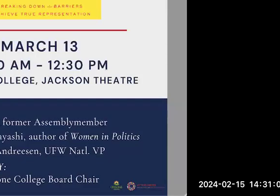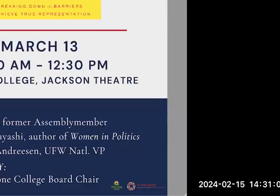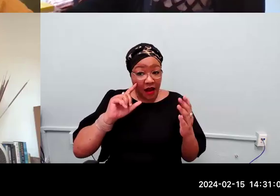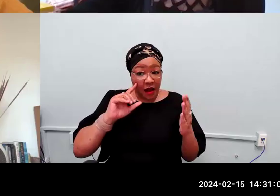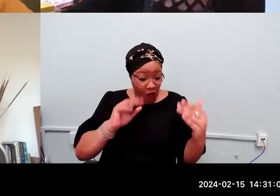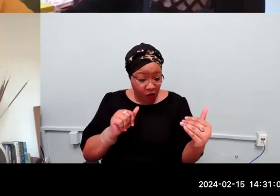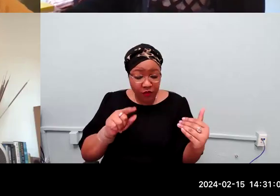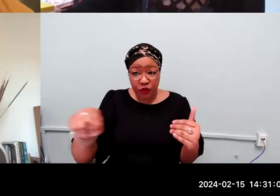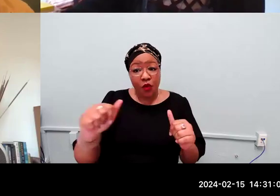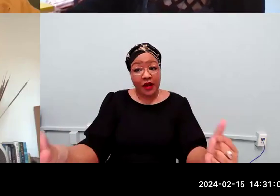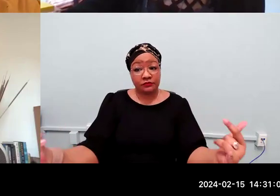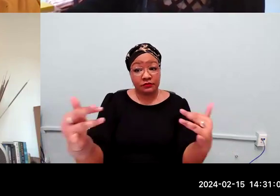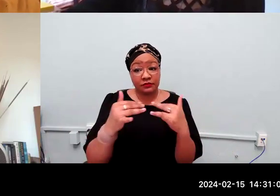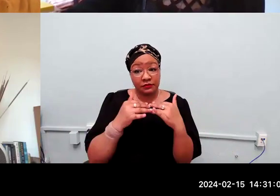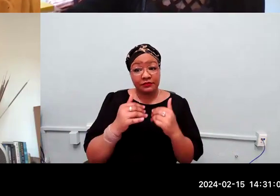attend.